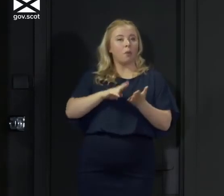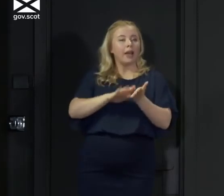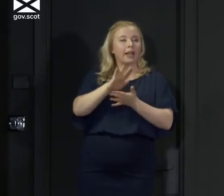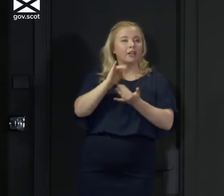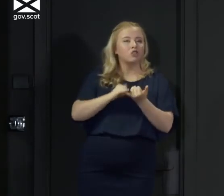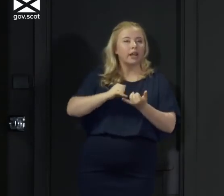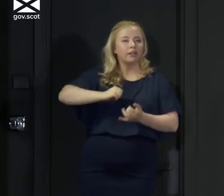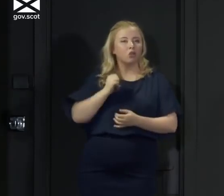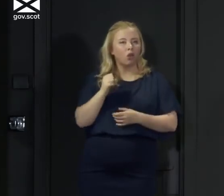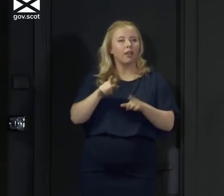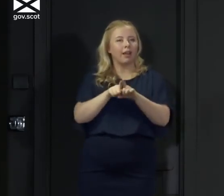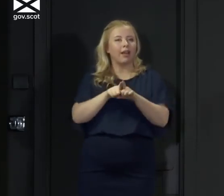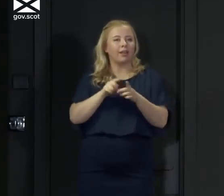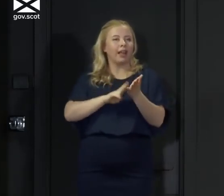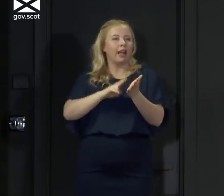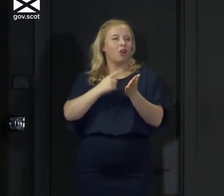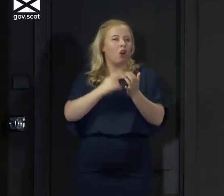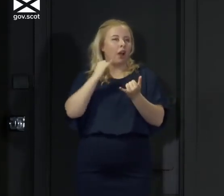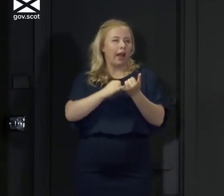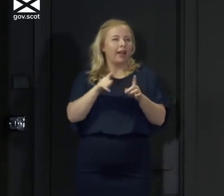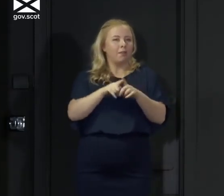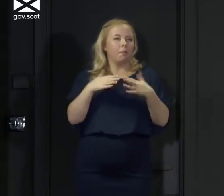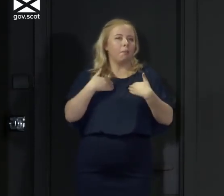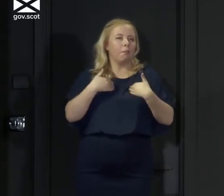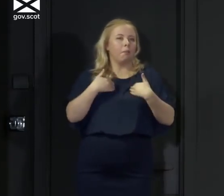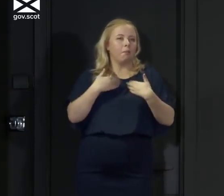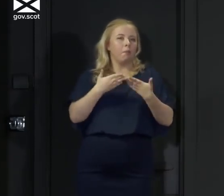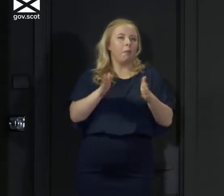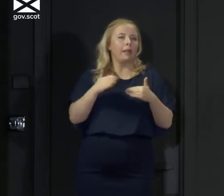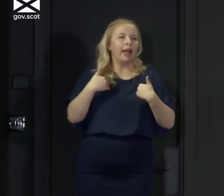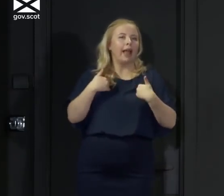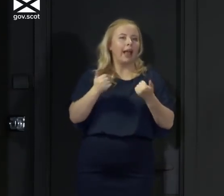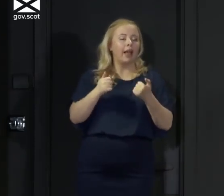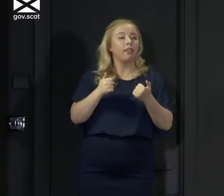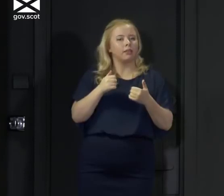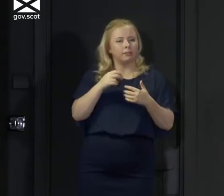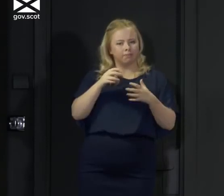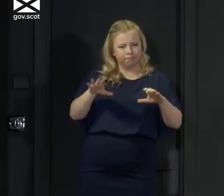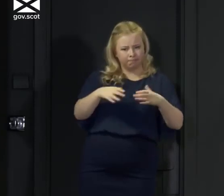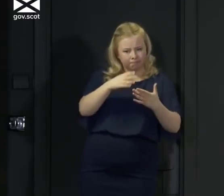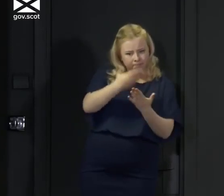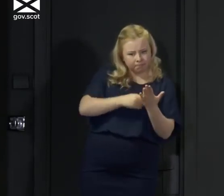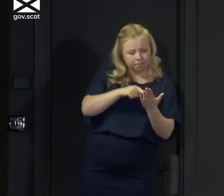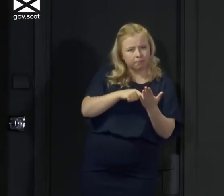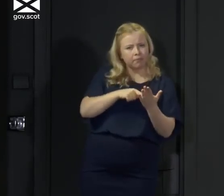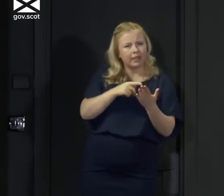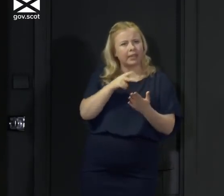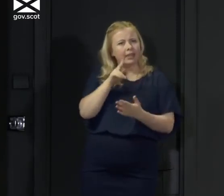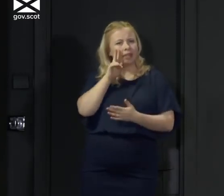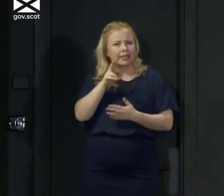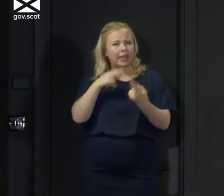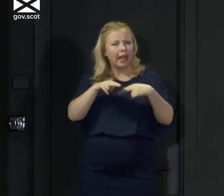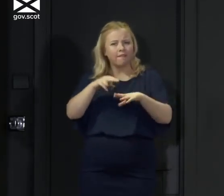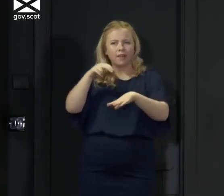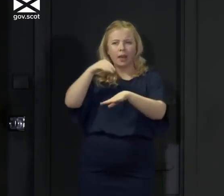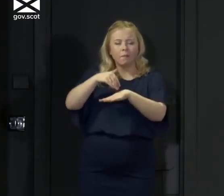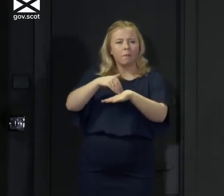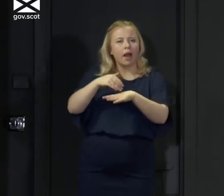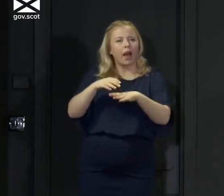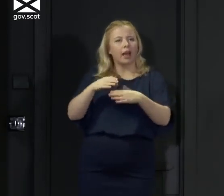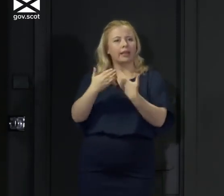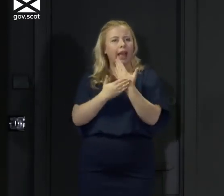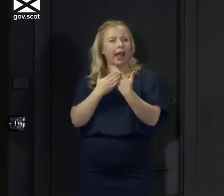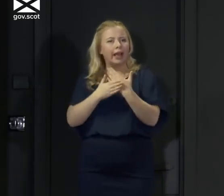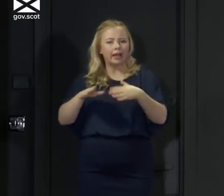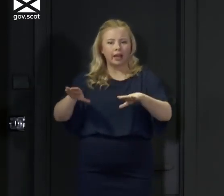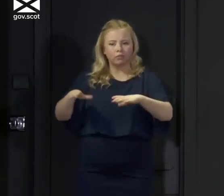Records of Scotland and Public Health Scotland, to assess the impact of the virus on minority ethnic communities. In areas where COVID